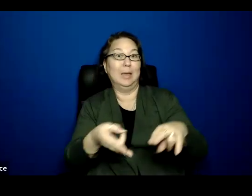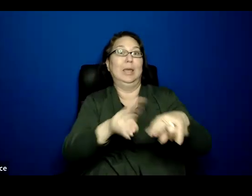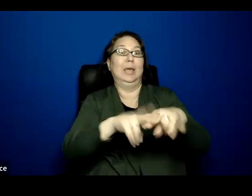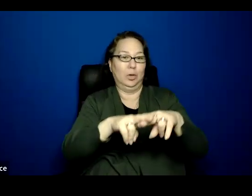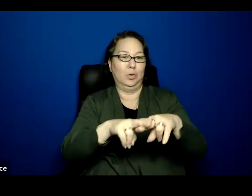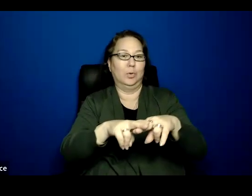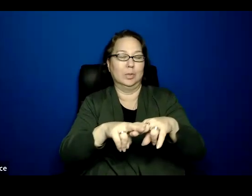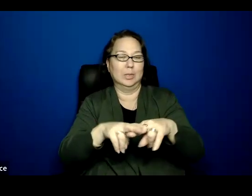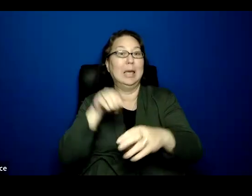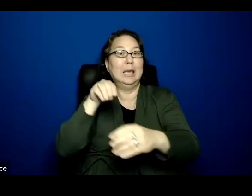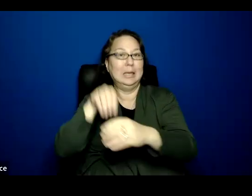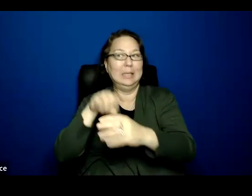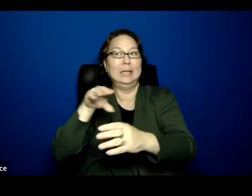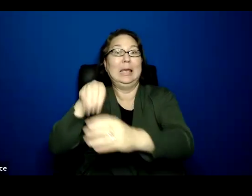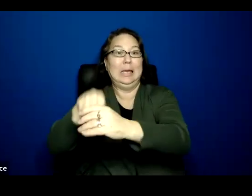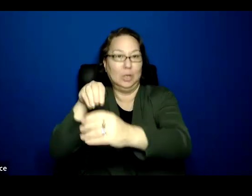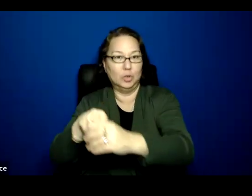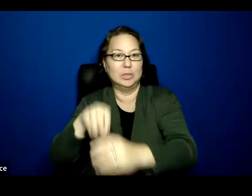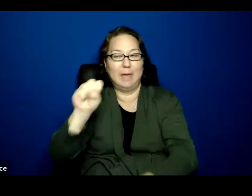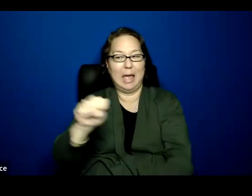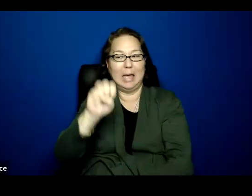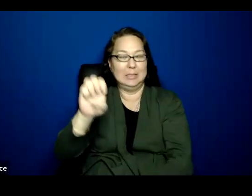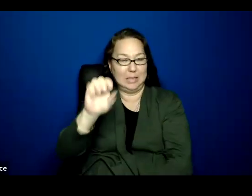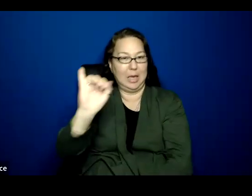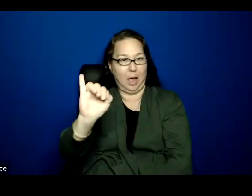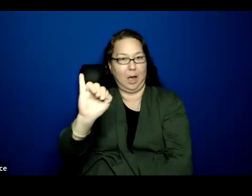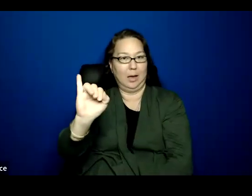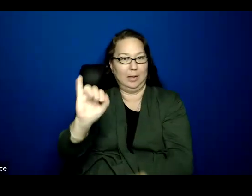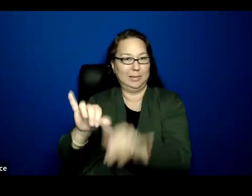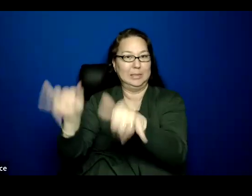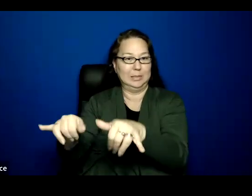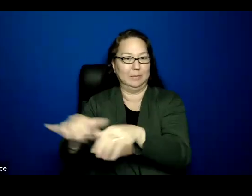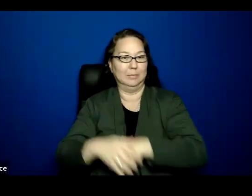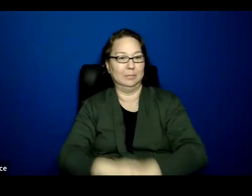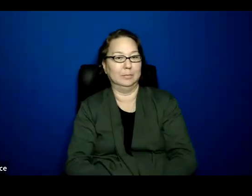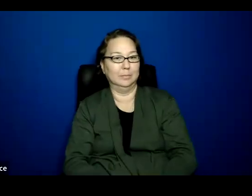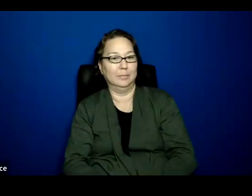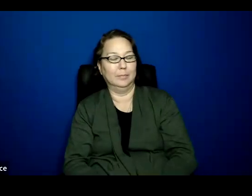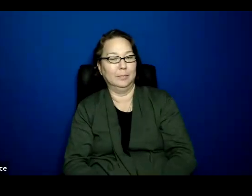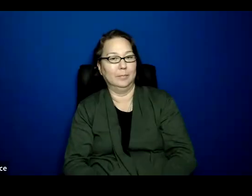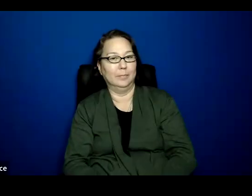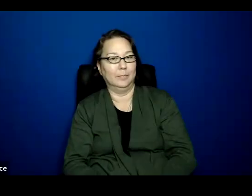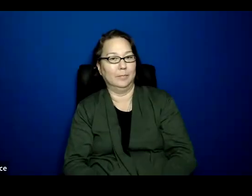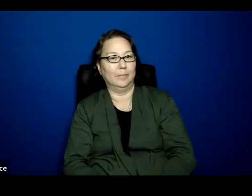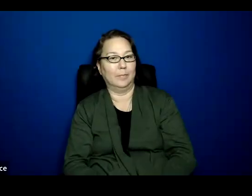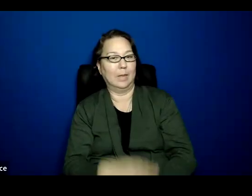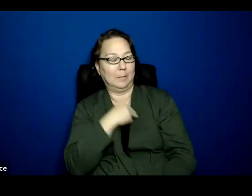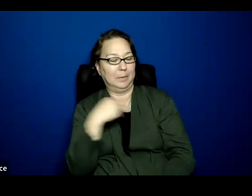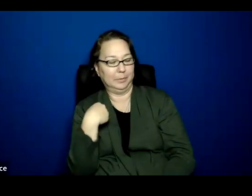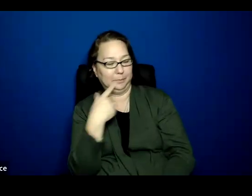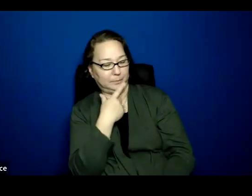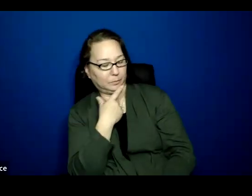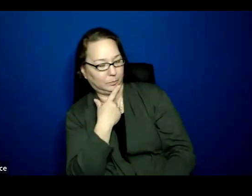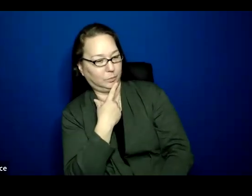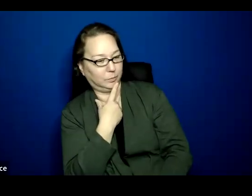the inclusive SEI setting. right. So in that graph there that we were talking about,